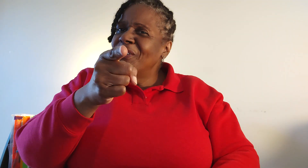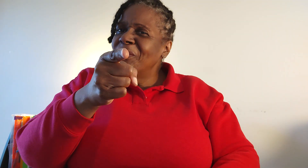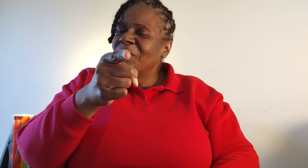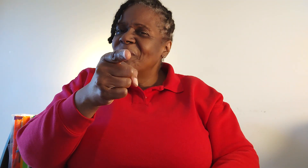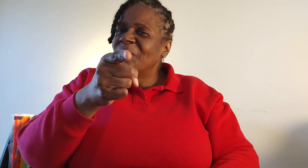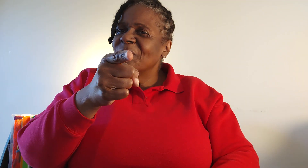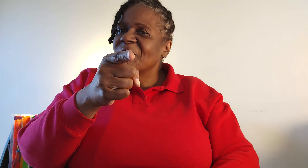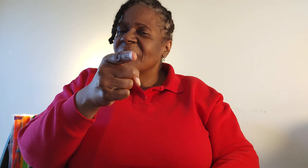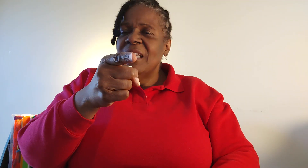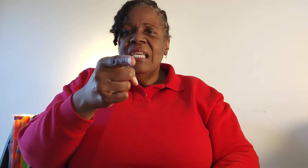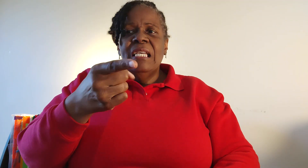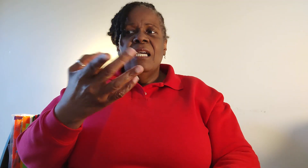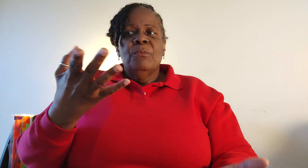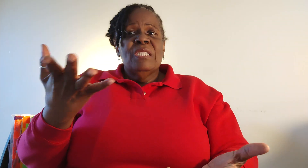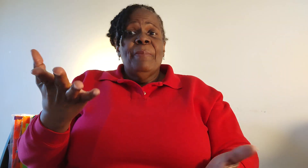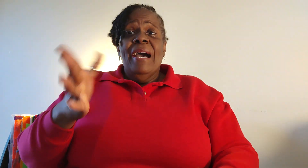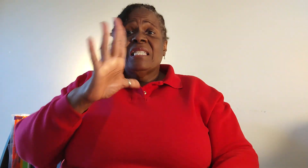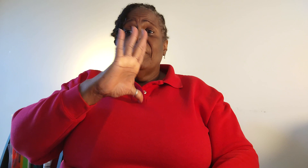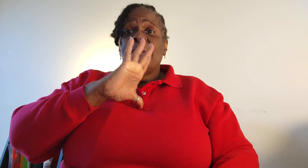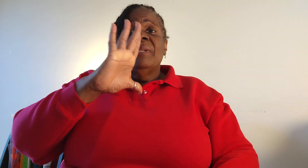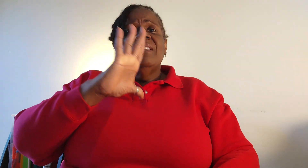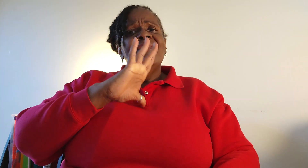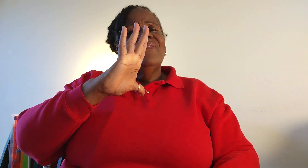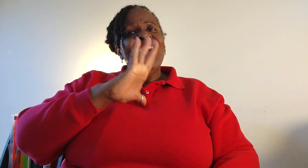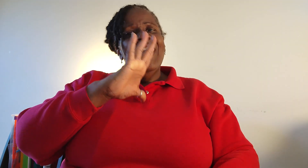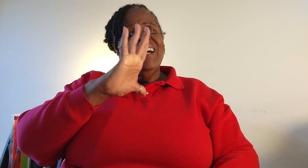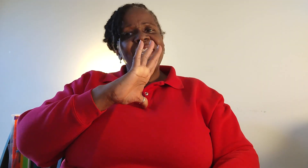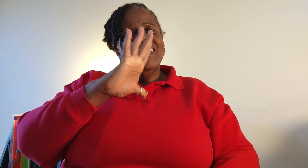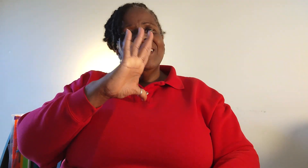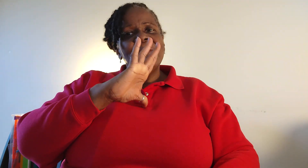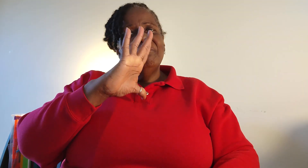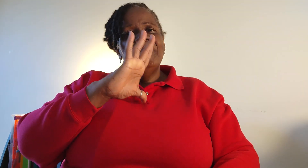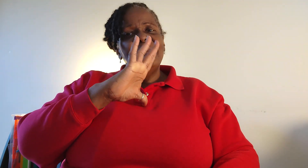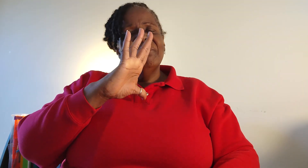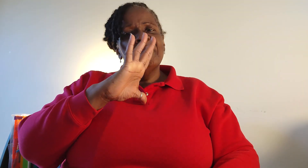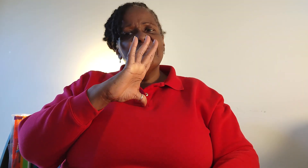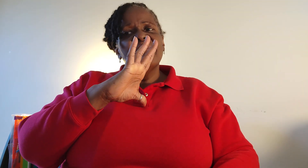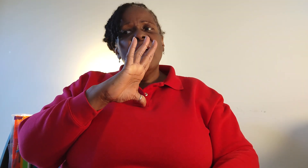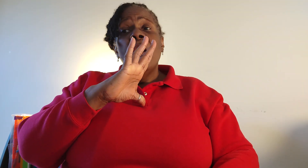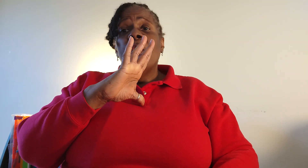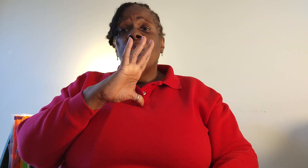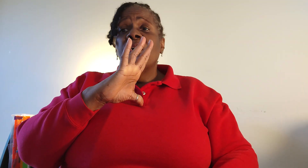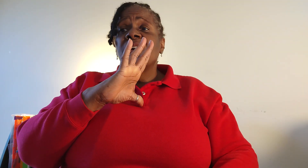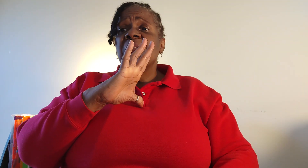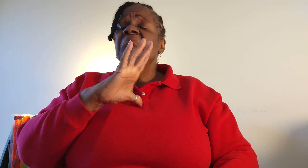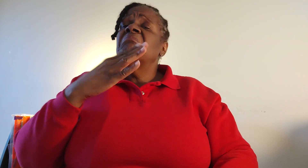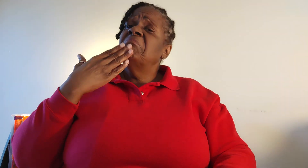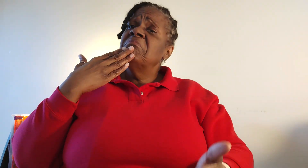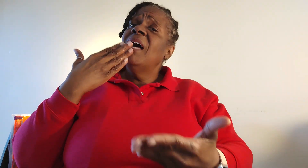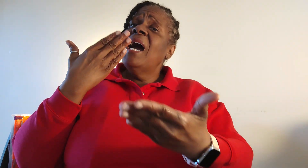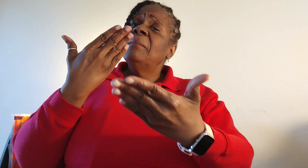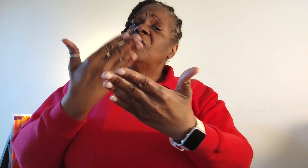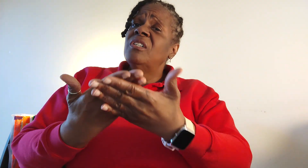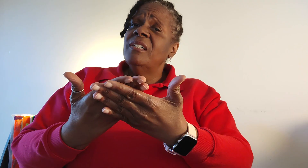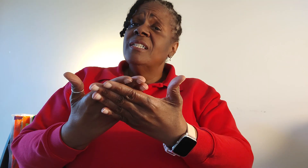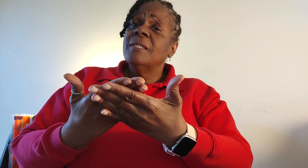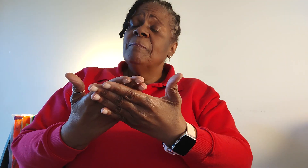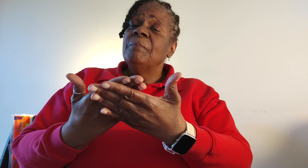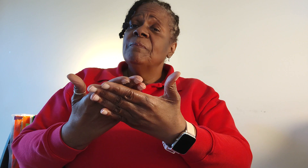you? Response might be fine or I'm good.